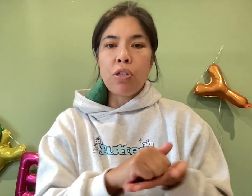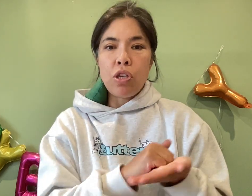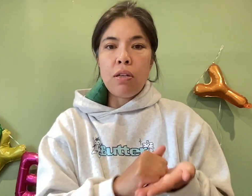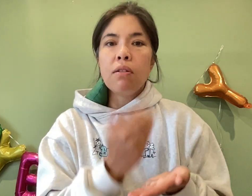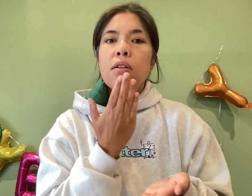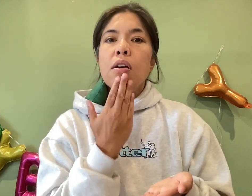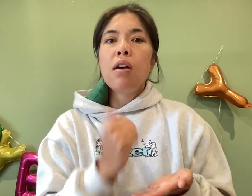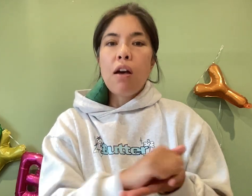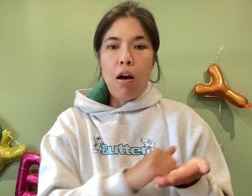apology.